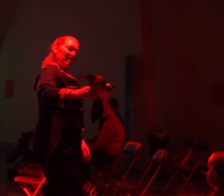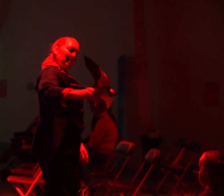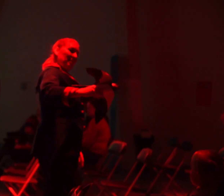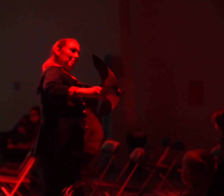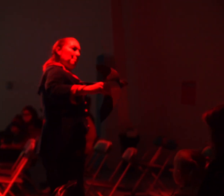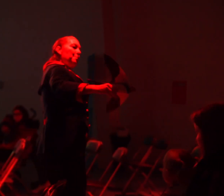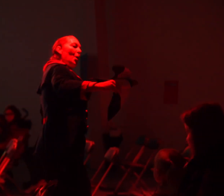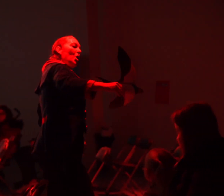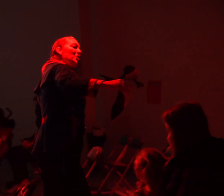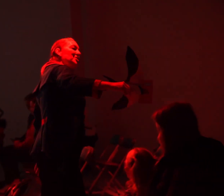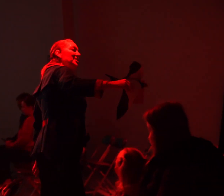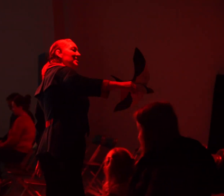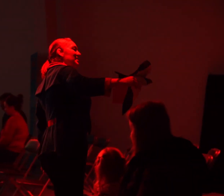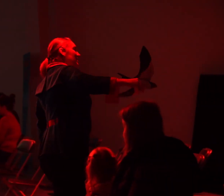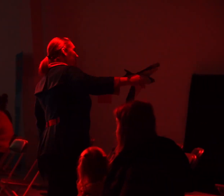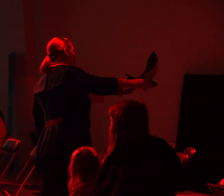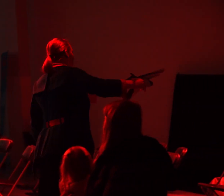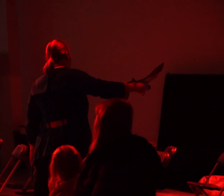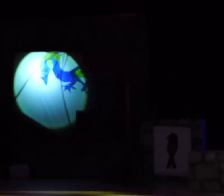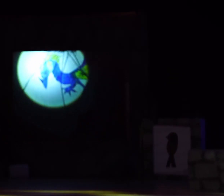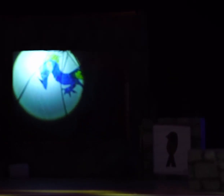puppetry, shadow, and spectacle.